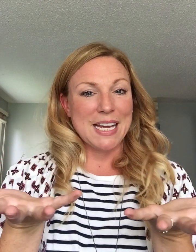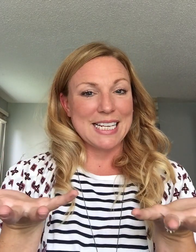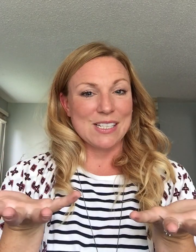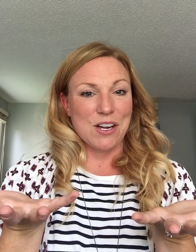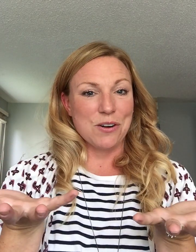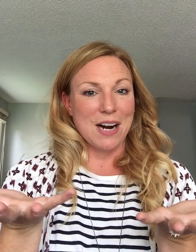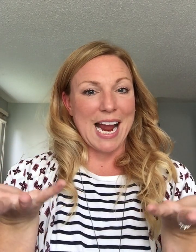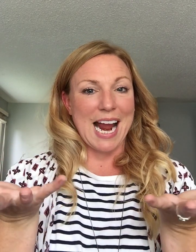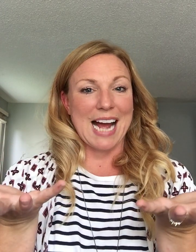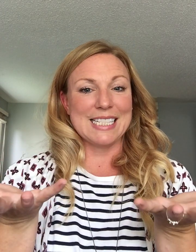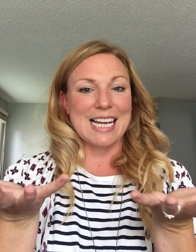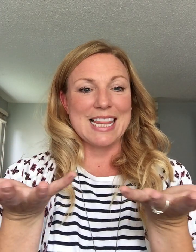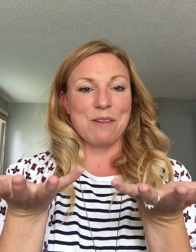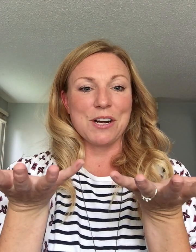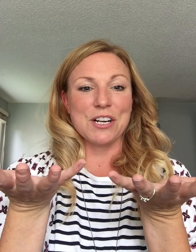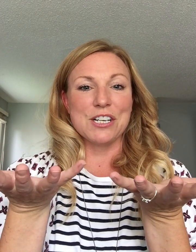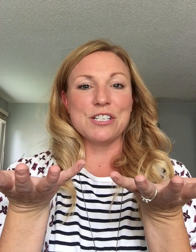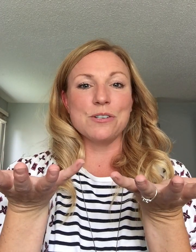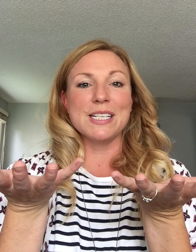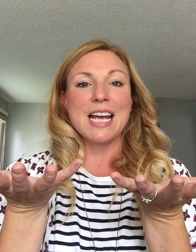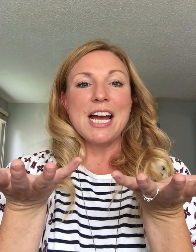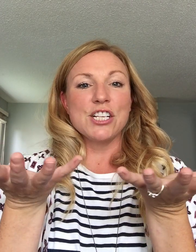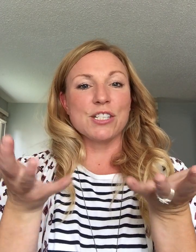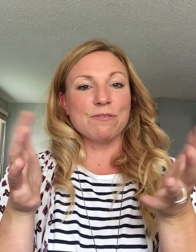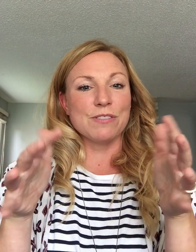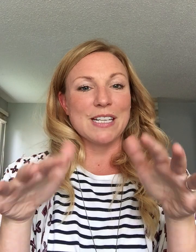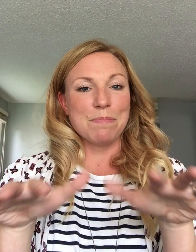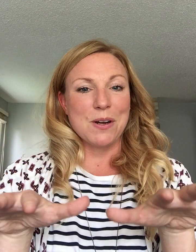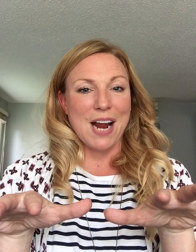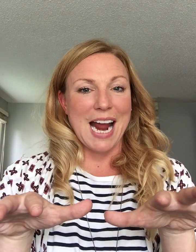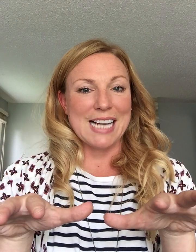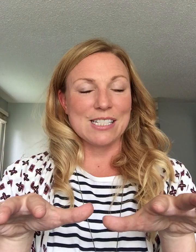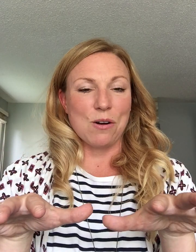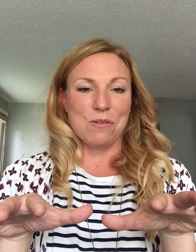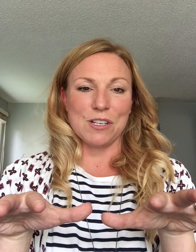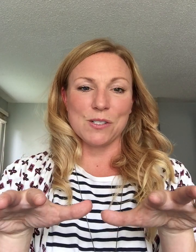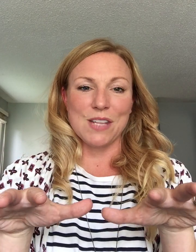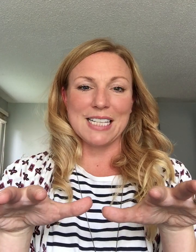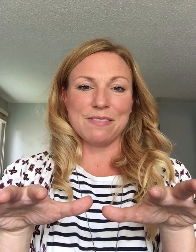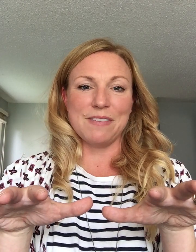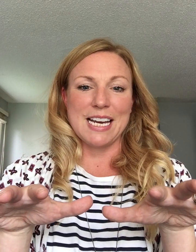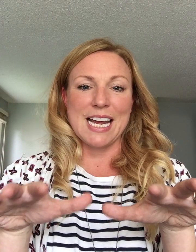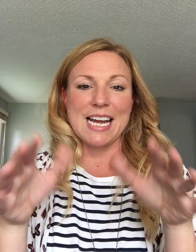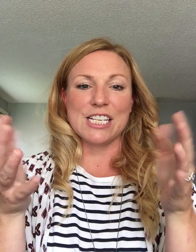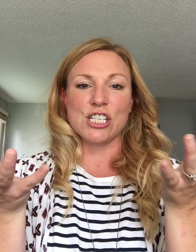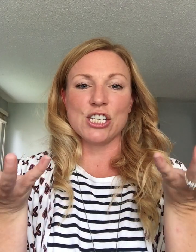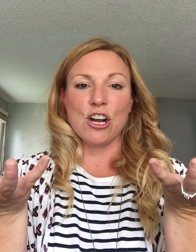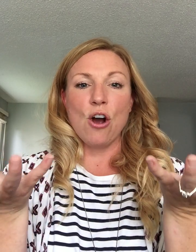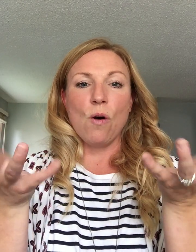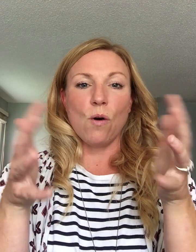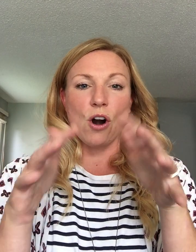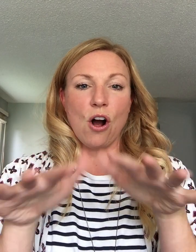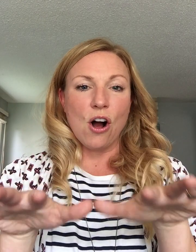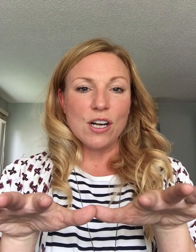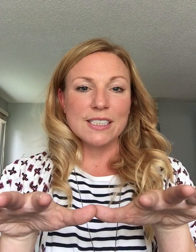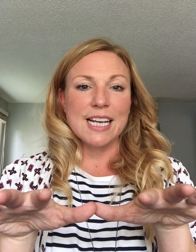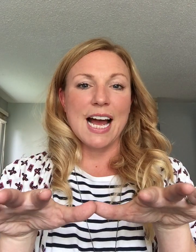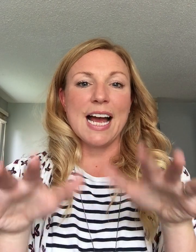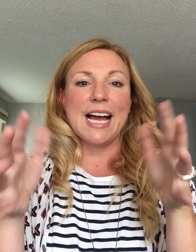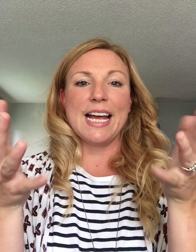is on your hands, and then what you're gonna do is just flip your hands over. So that's finish or all done.